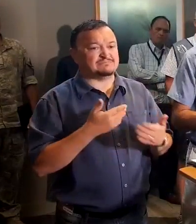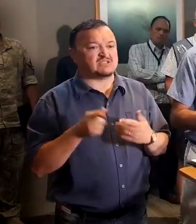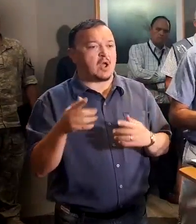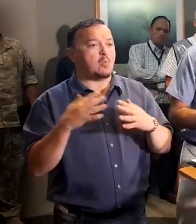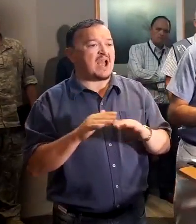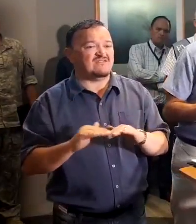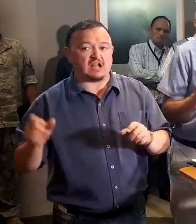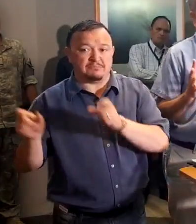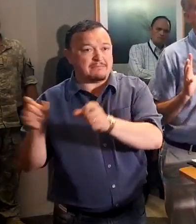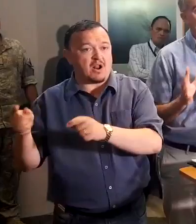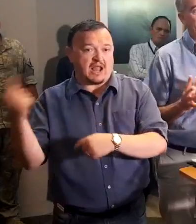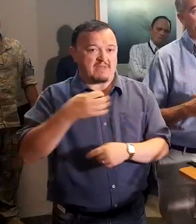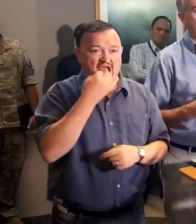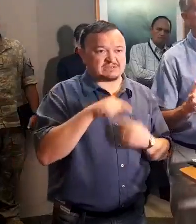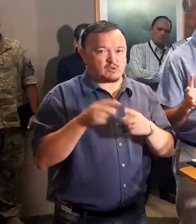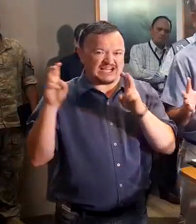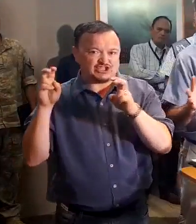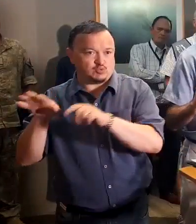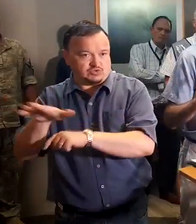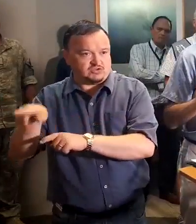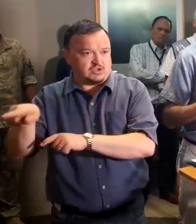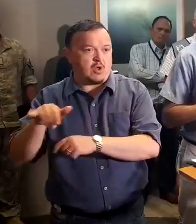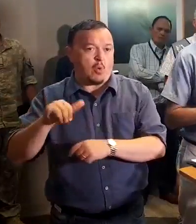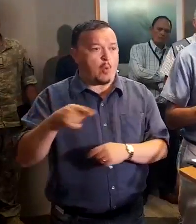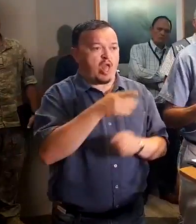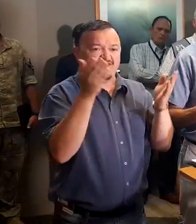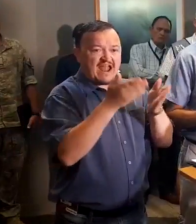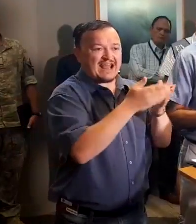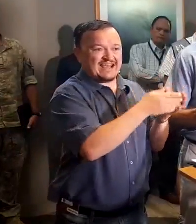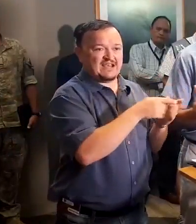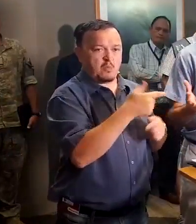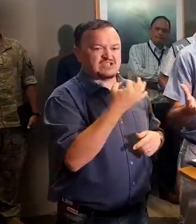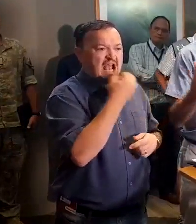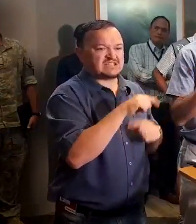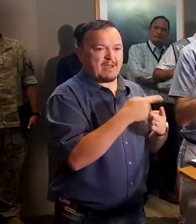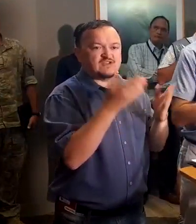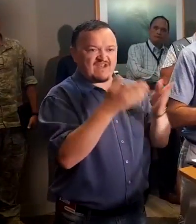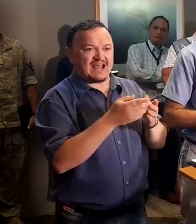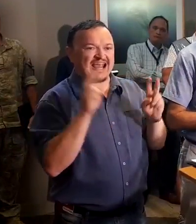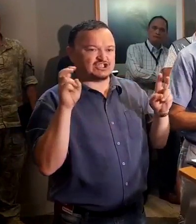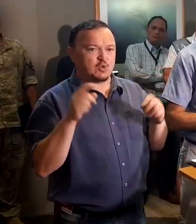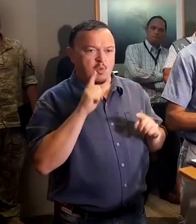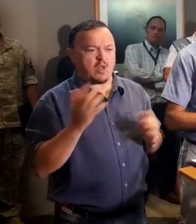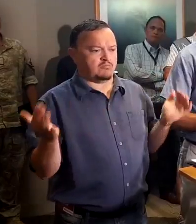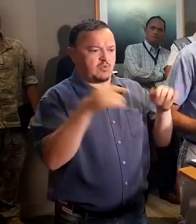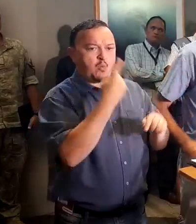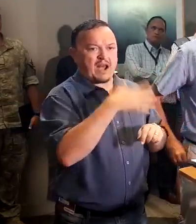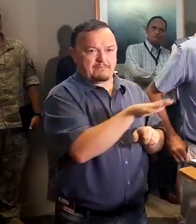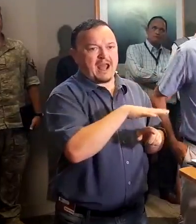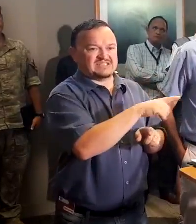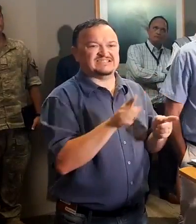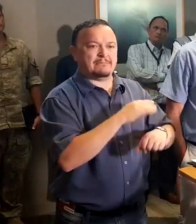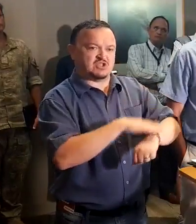Wakefield issues or people from the valleys wanting to ask about the valley issues. We'll have them all in the one place and at the